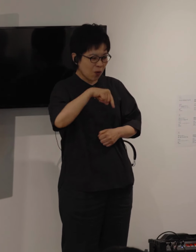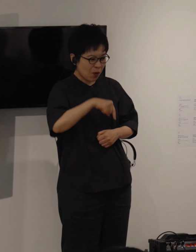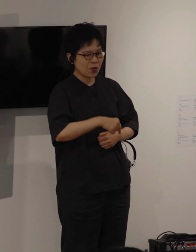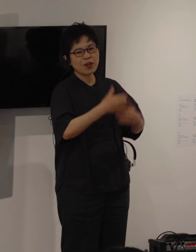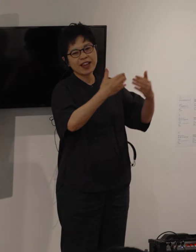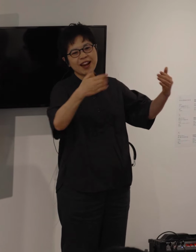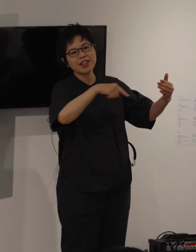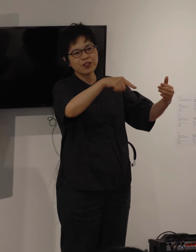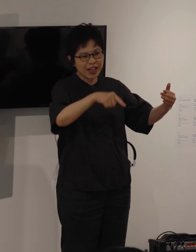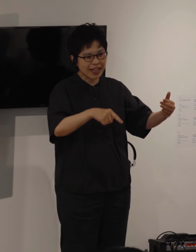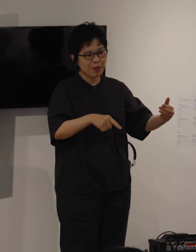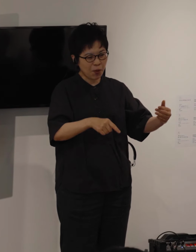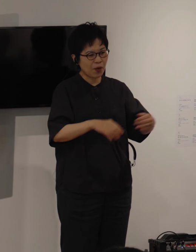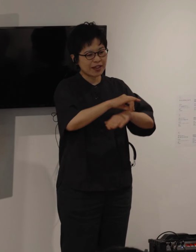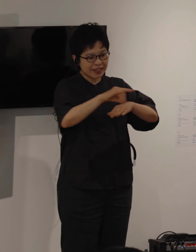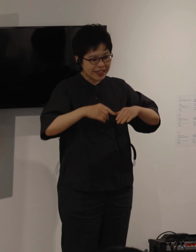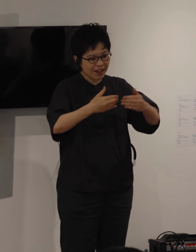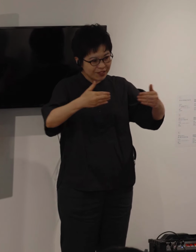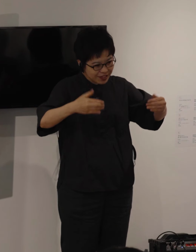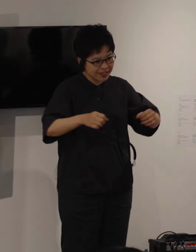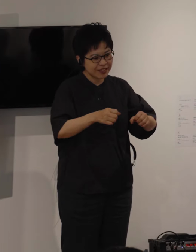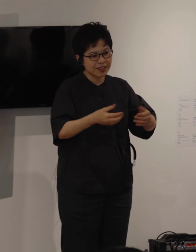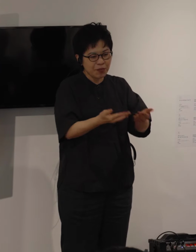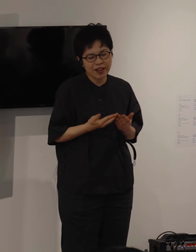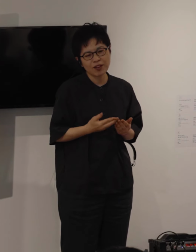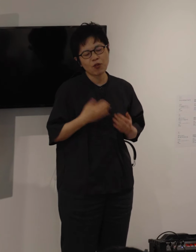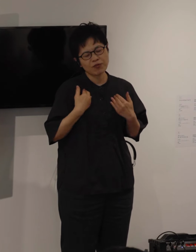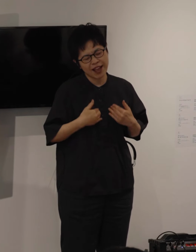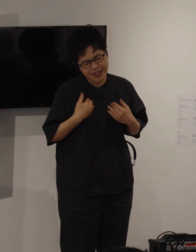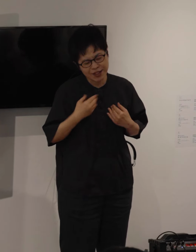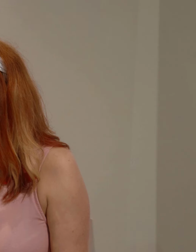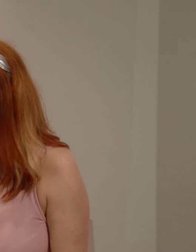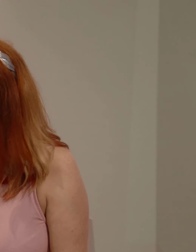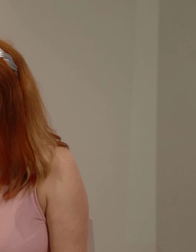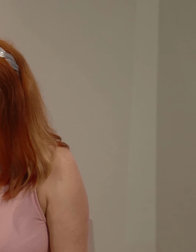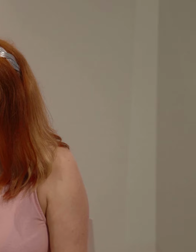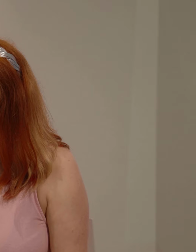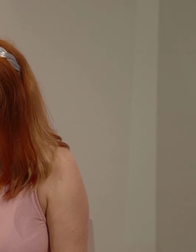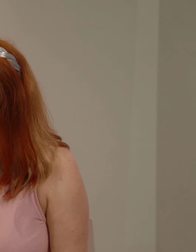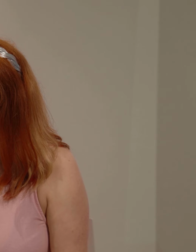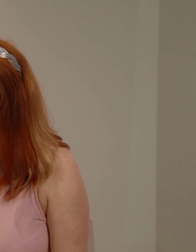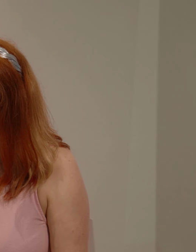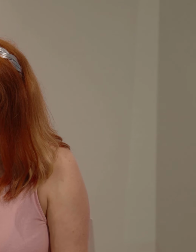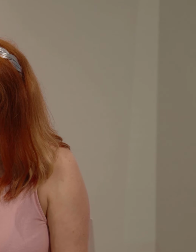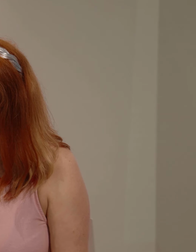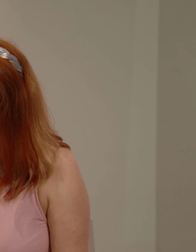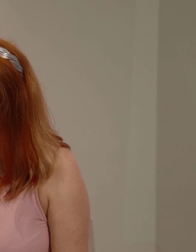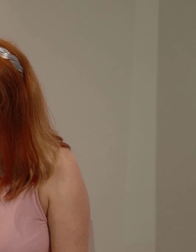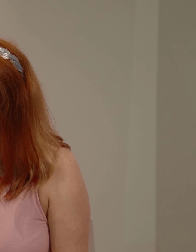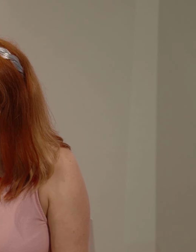And thank you, Jennifer, for all the work you do. And everywhere we've been in Tokyo, we've been here 3